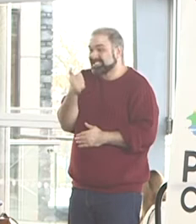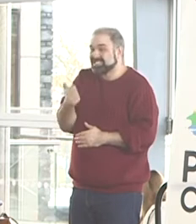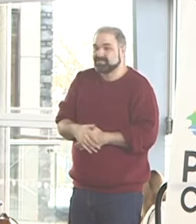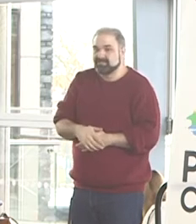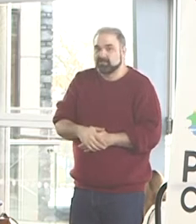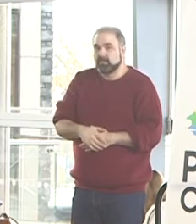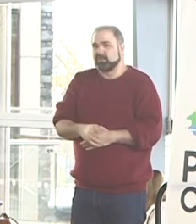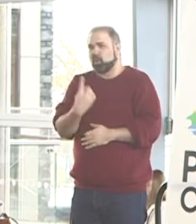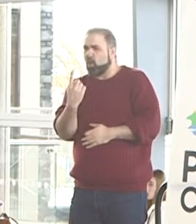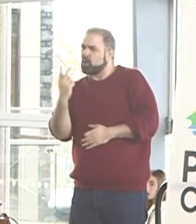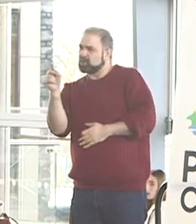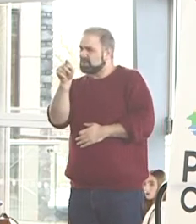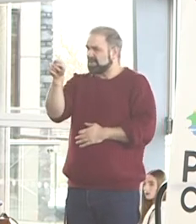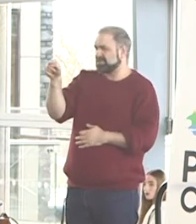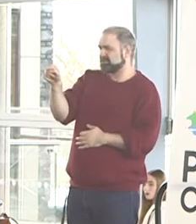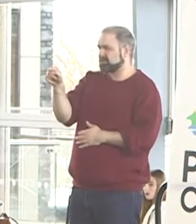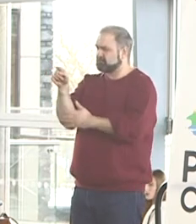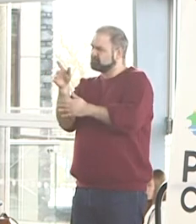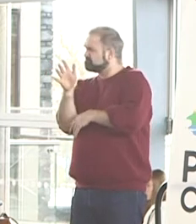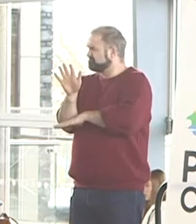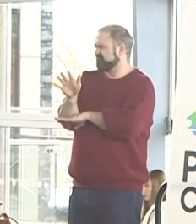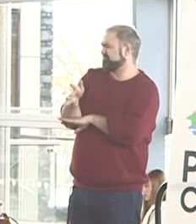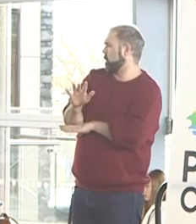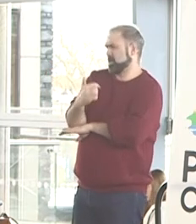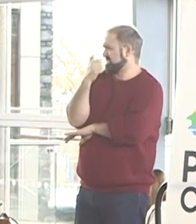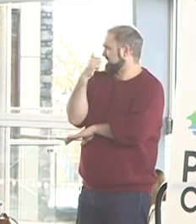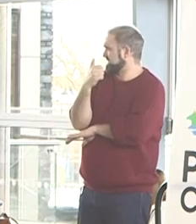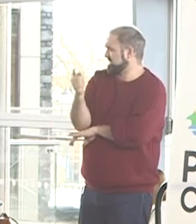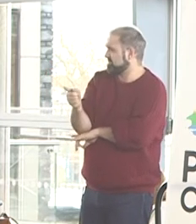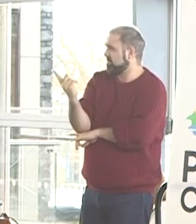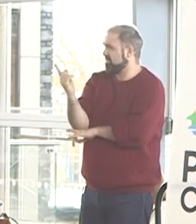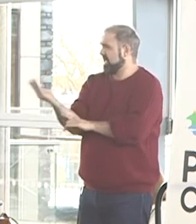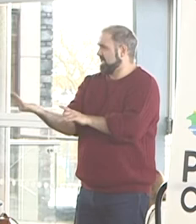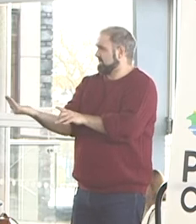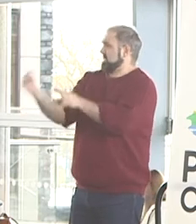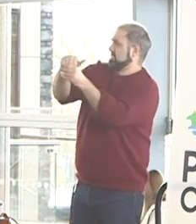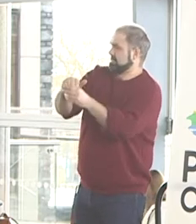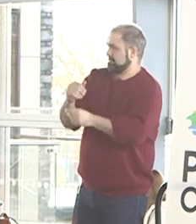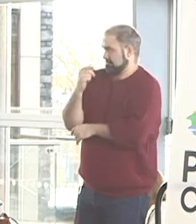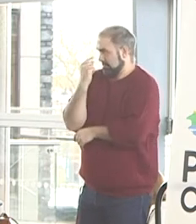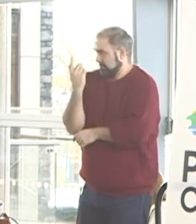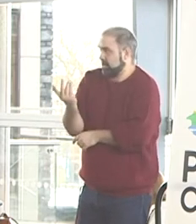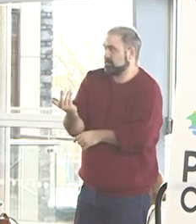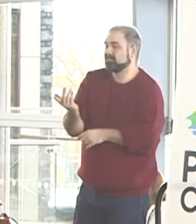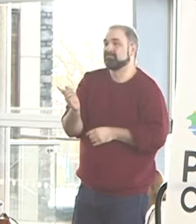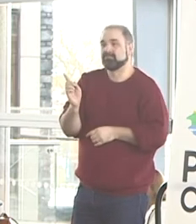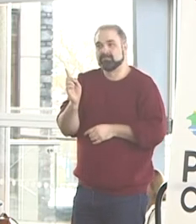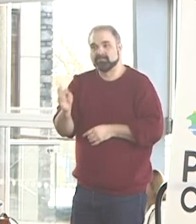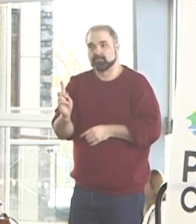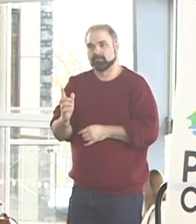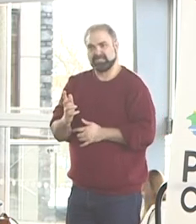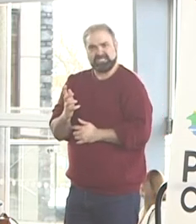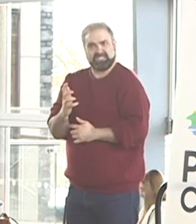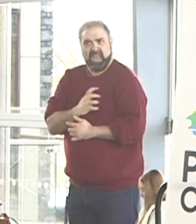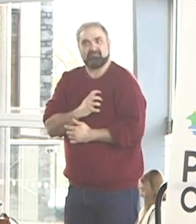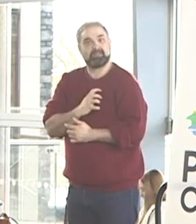There might have been one or two people who weren't quite 16 who got along. But it was really